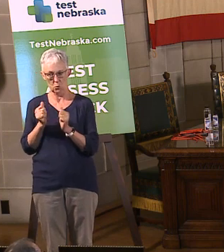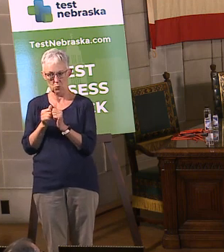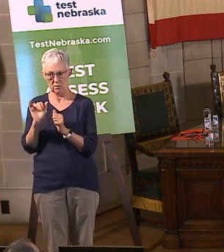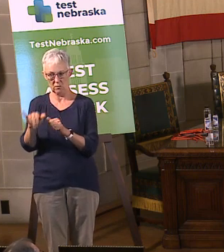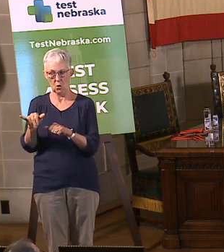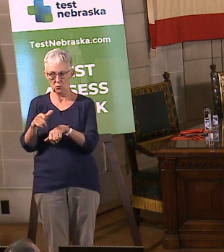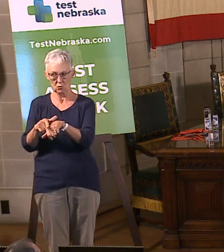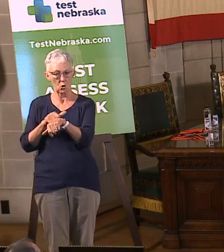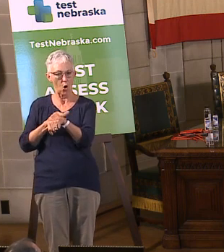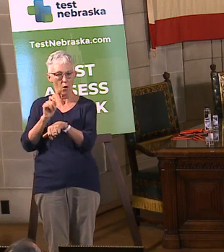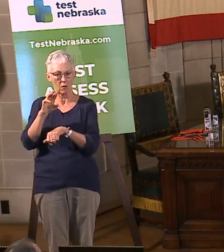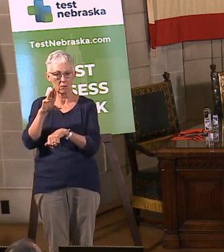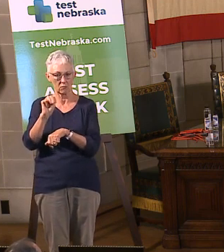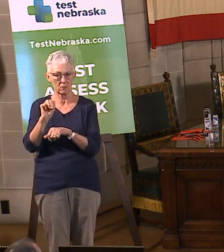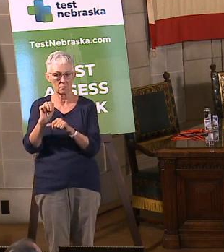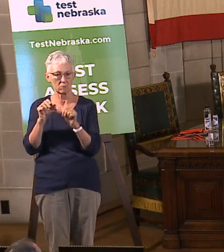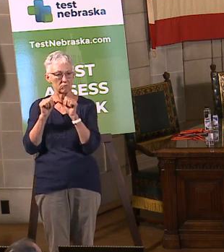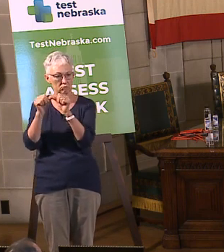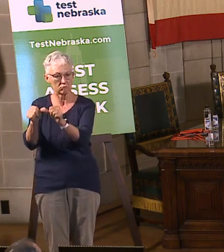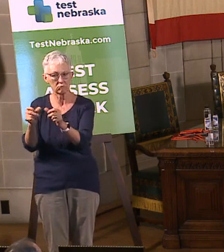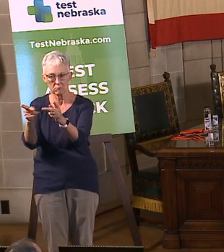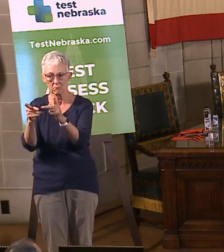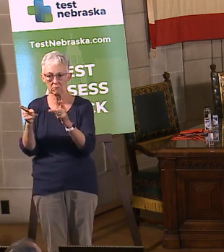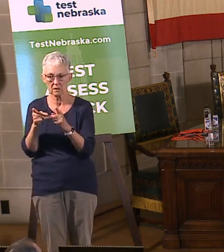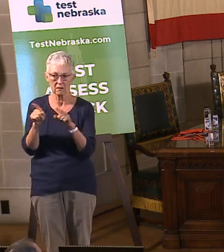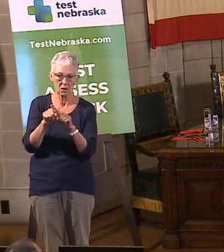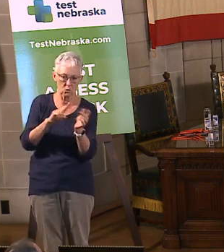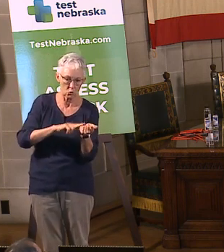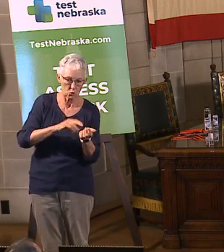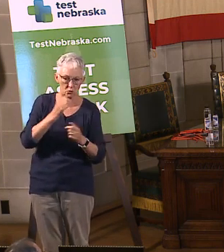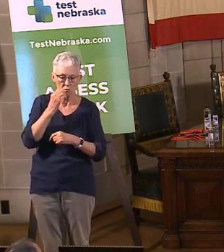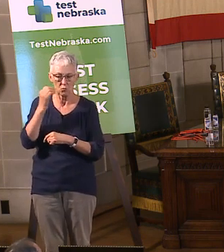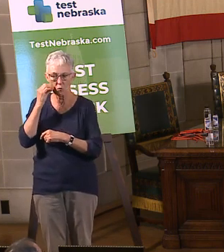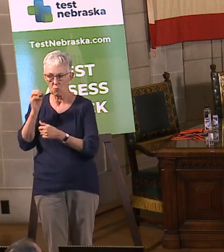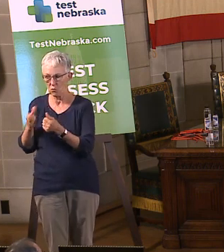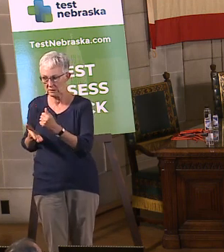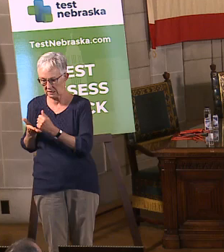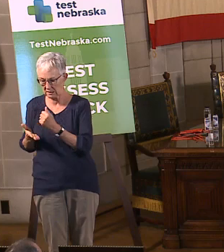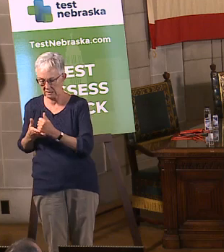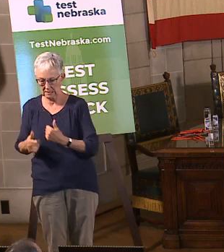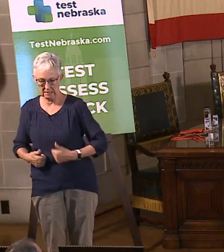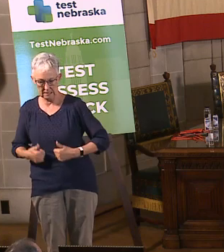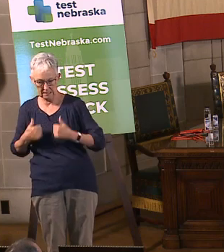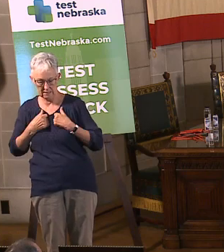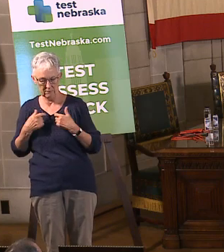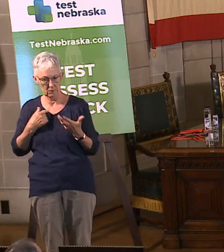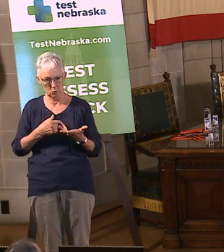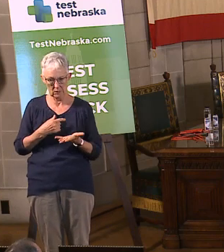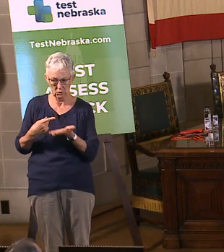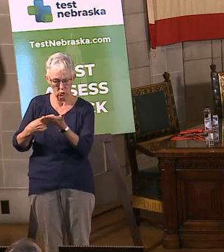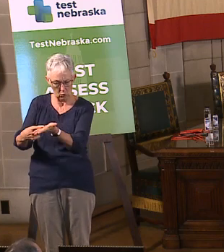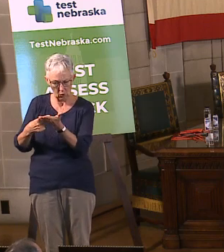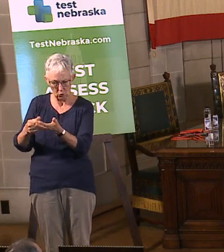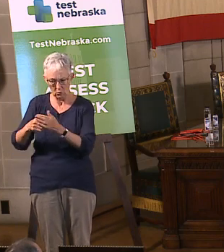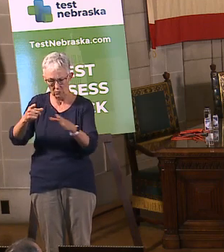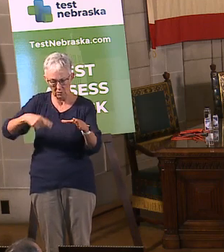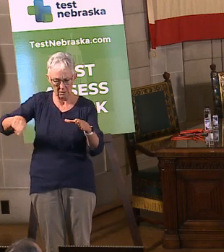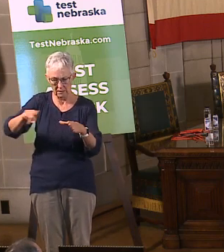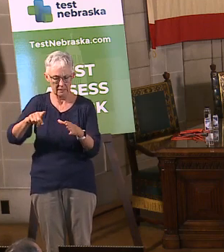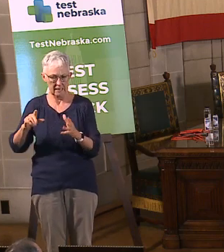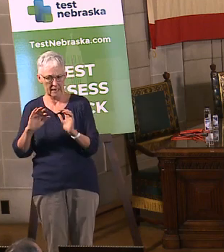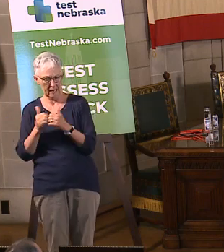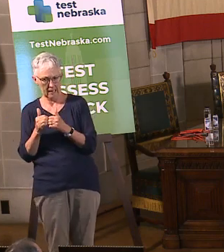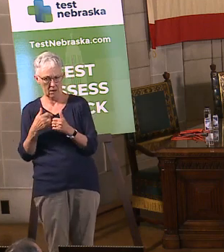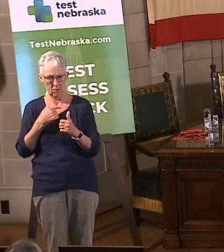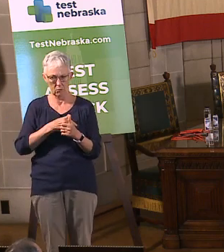ask them about how they're going to continue to manage this through the end of the year. As we've talked about, this is something where